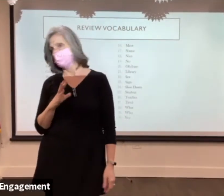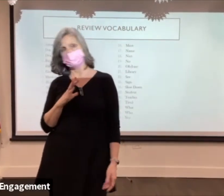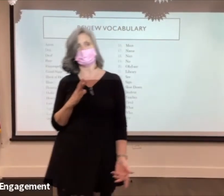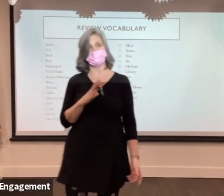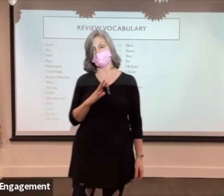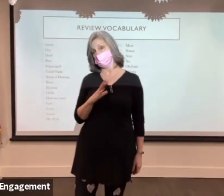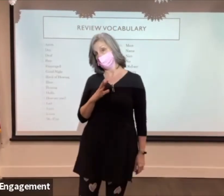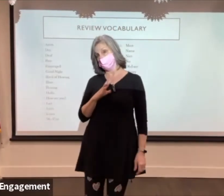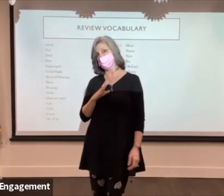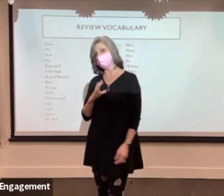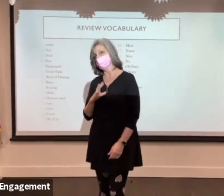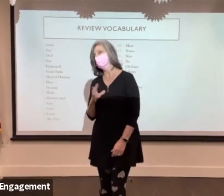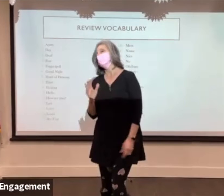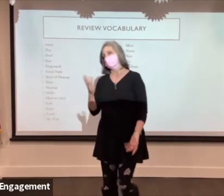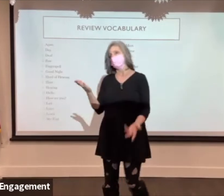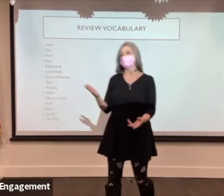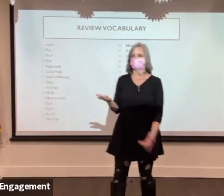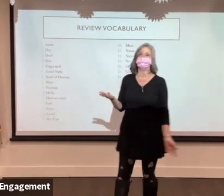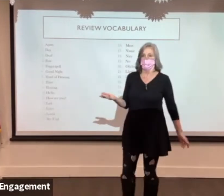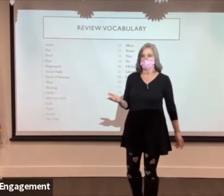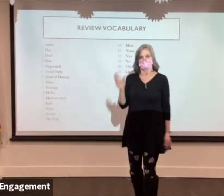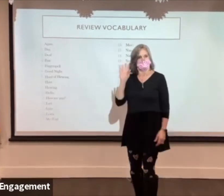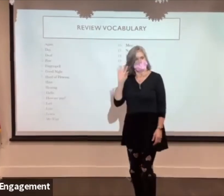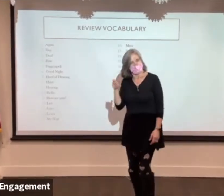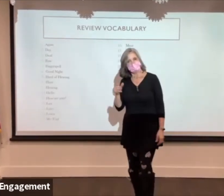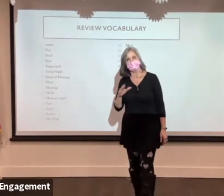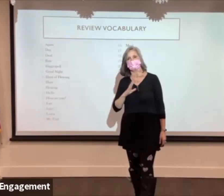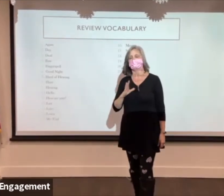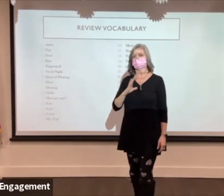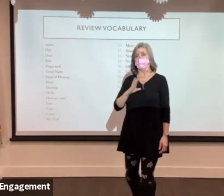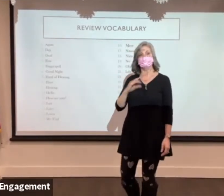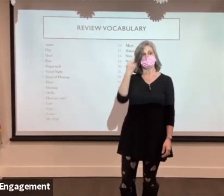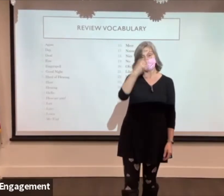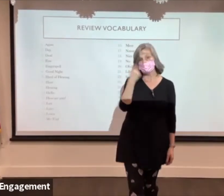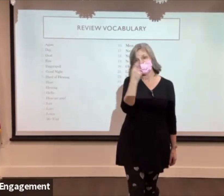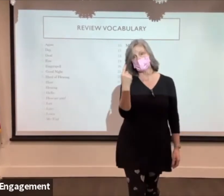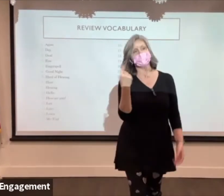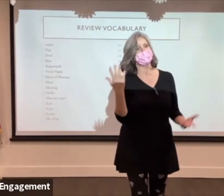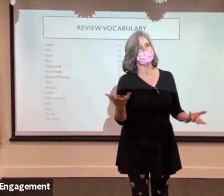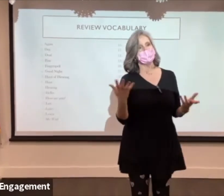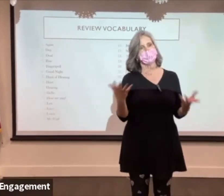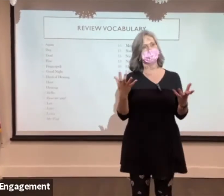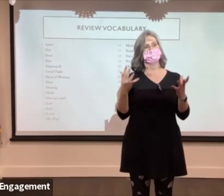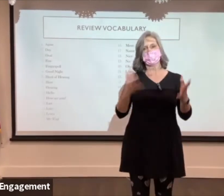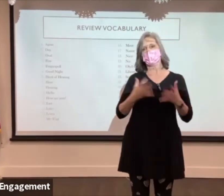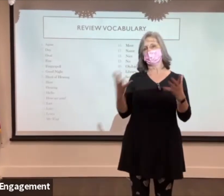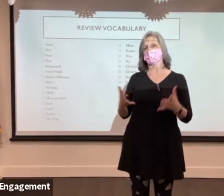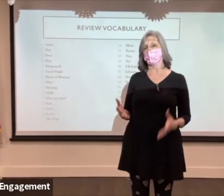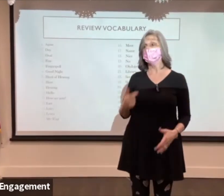right? Does that mean I'm really fine? The men in the room know, you got to be very careful with the word fine. So facial expressions are going to change the meaning of the sign.